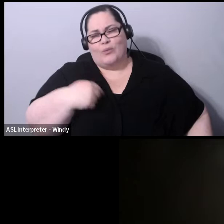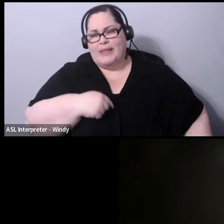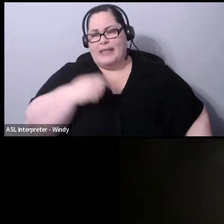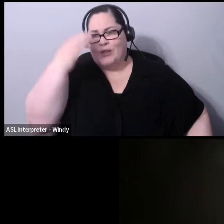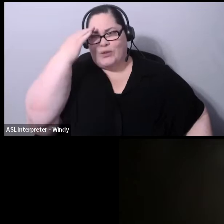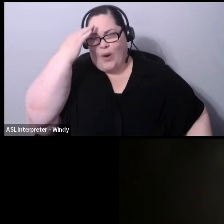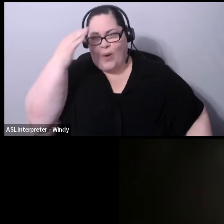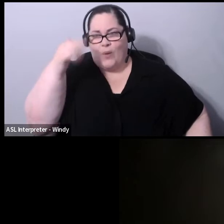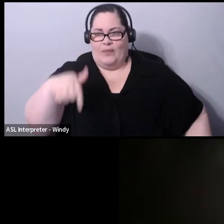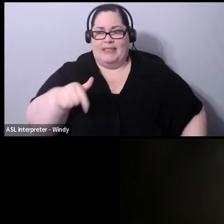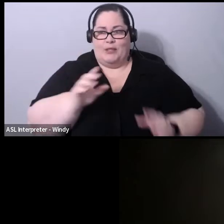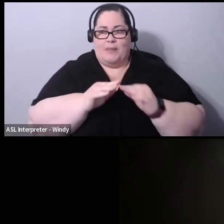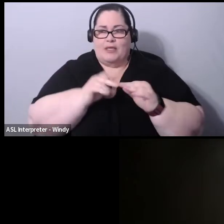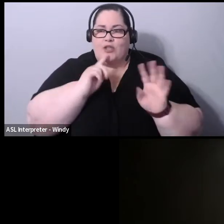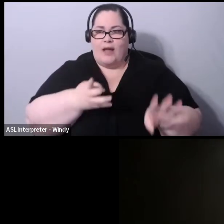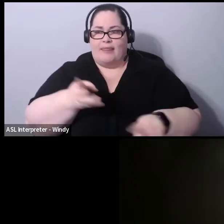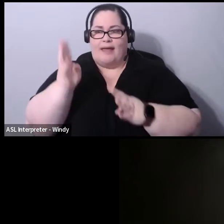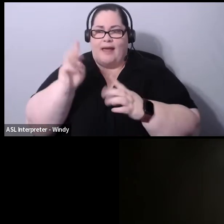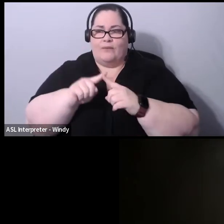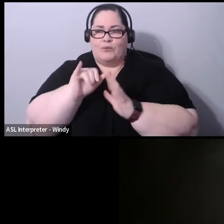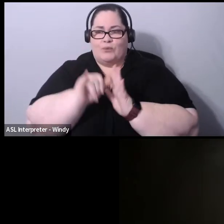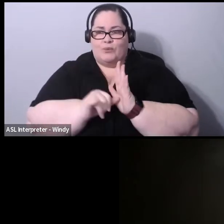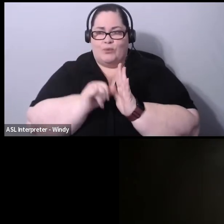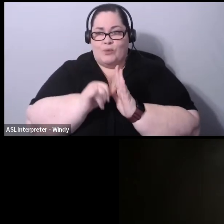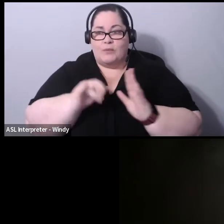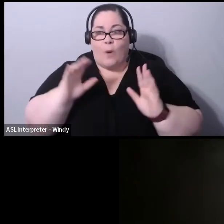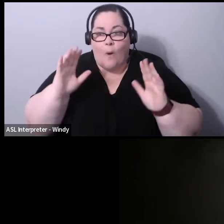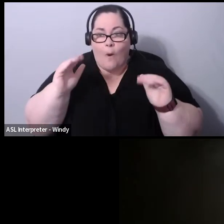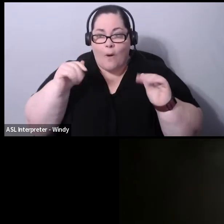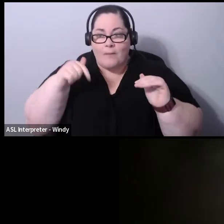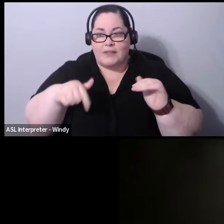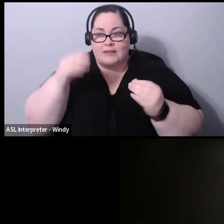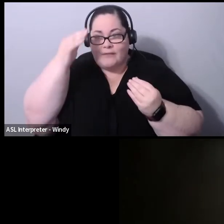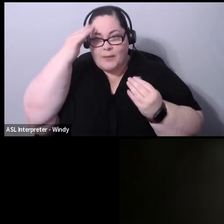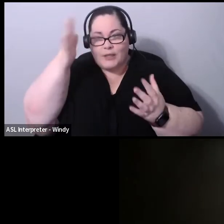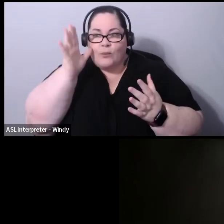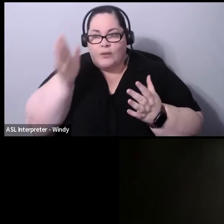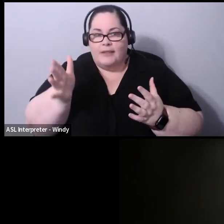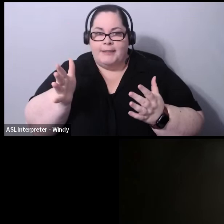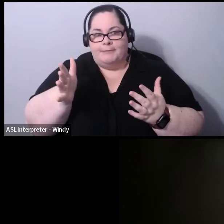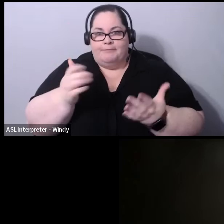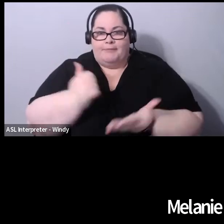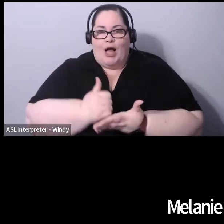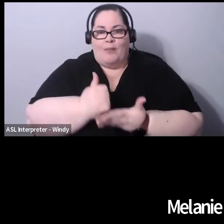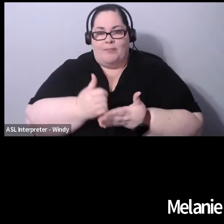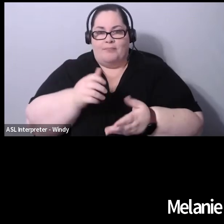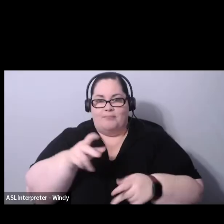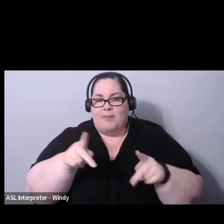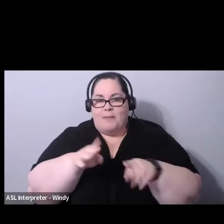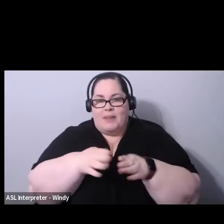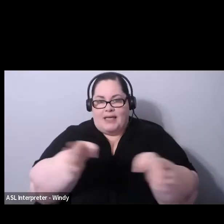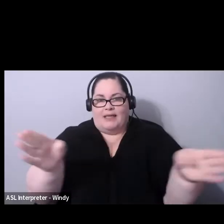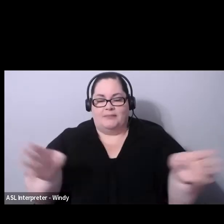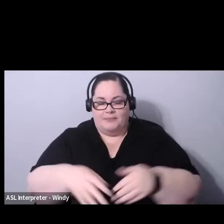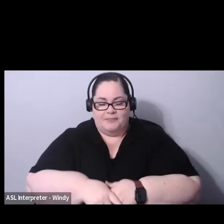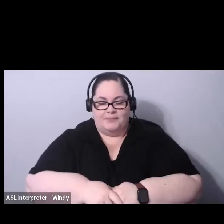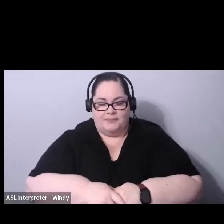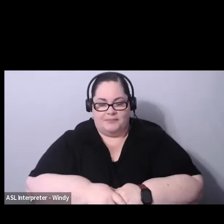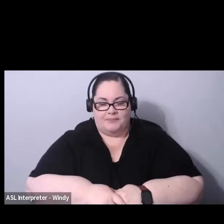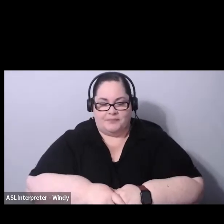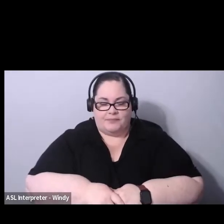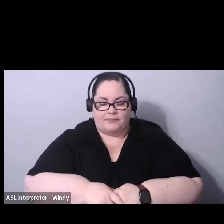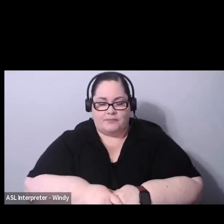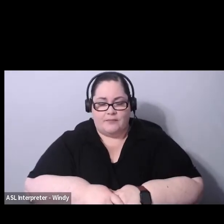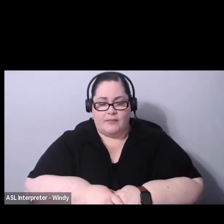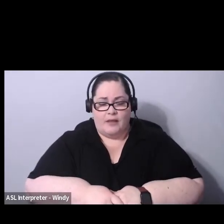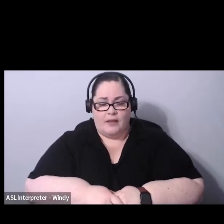meetings live streamed to YouTube, so hopefully this information will be helpful to the public. But we all know